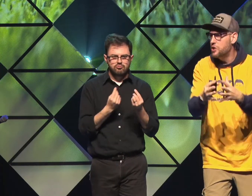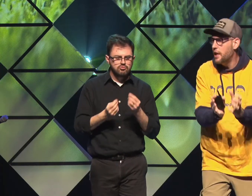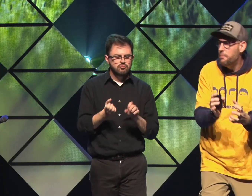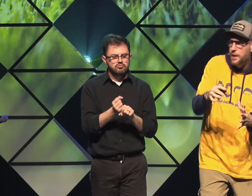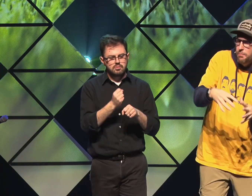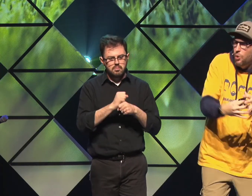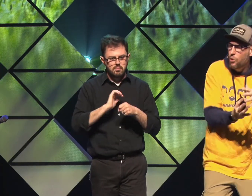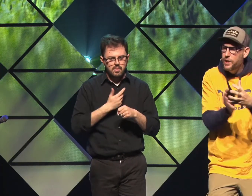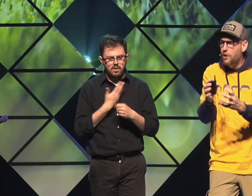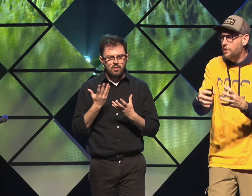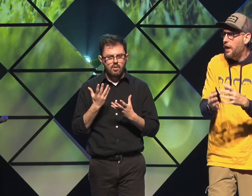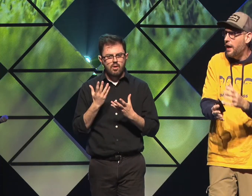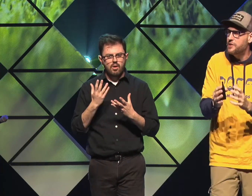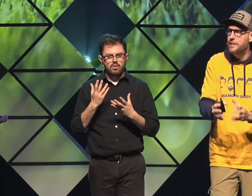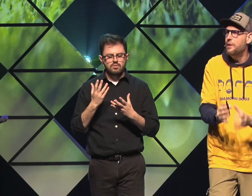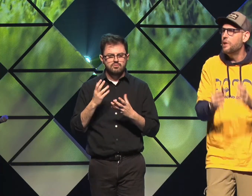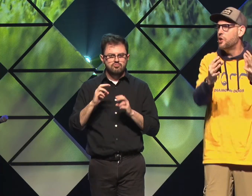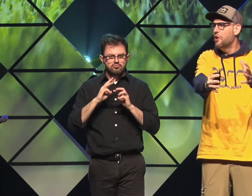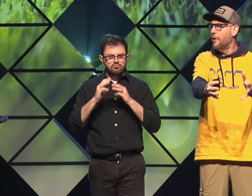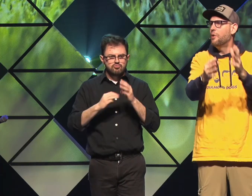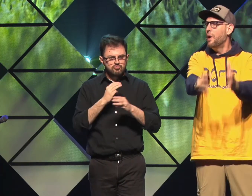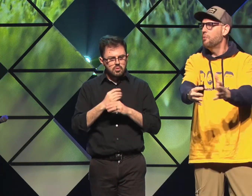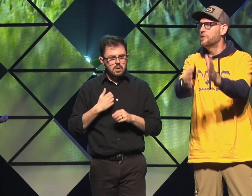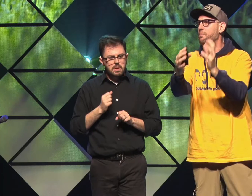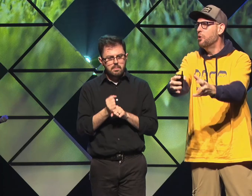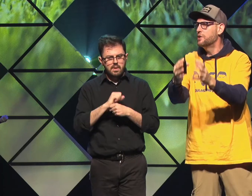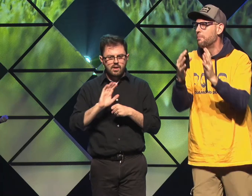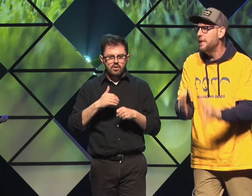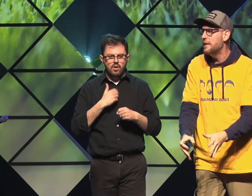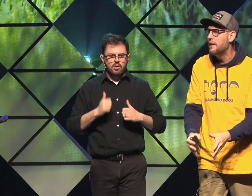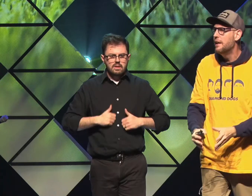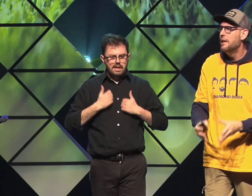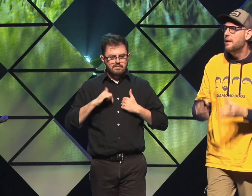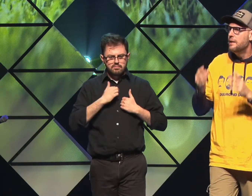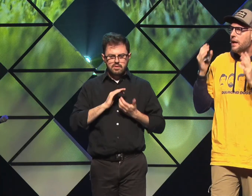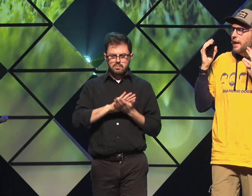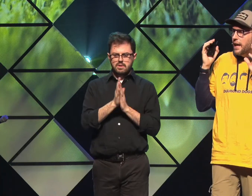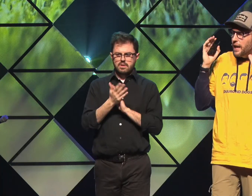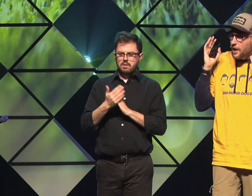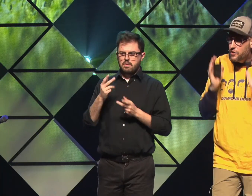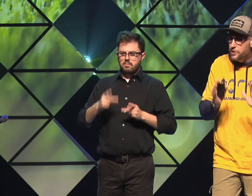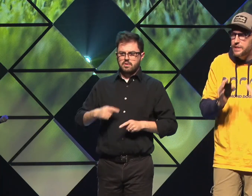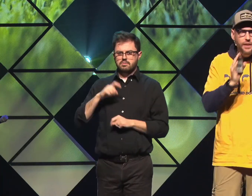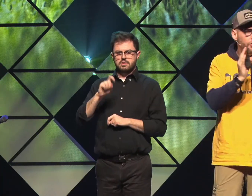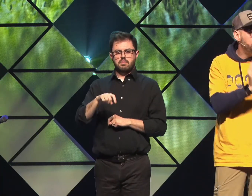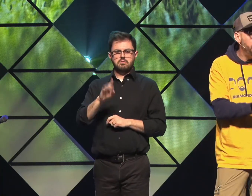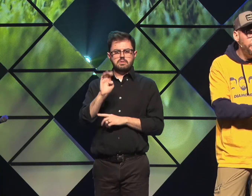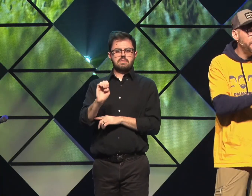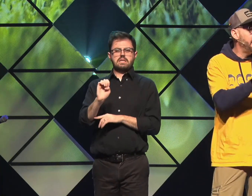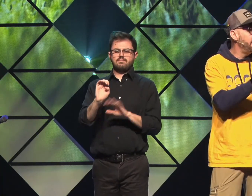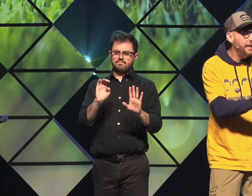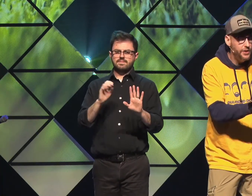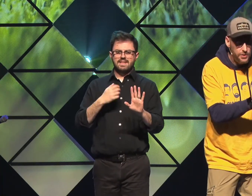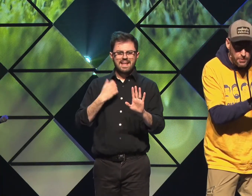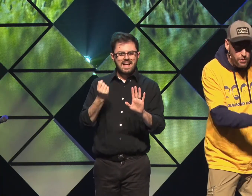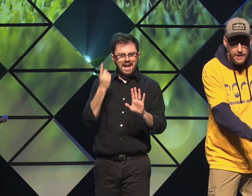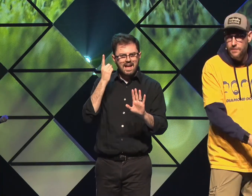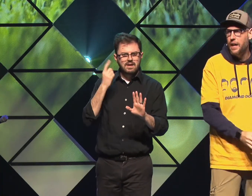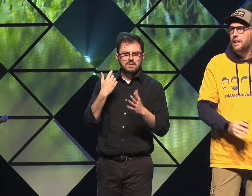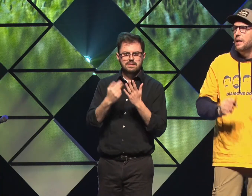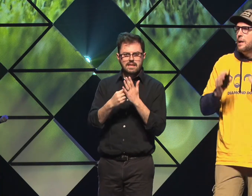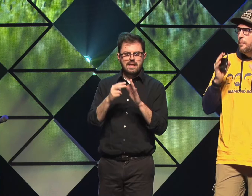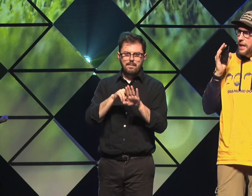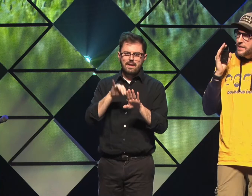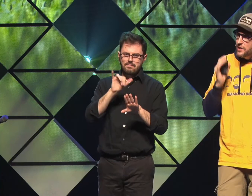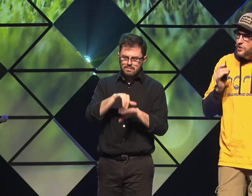crafting and shaping and molding our lives, and then we turn out the way we're supposed to be. And I understand those metaphors, and I think there's beauty in